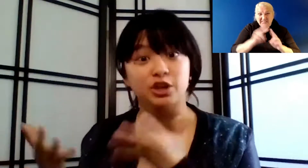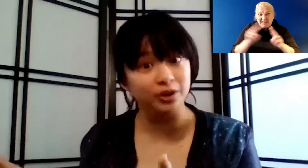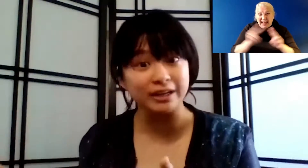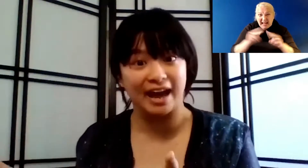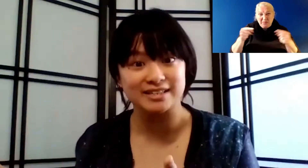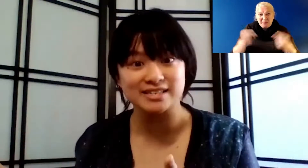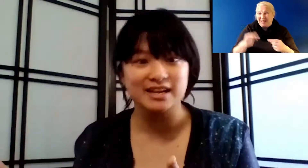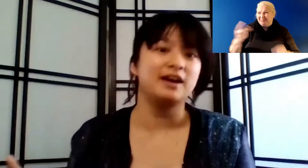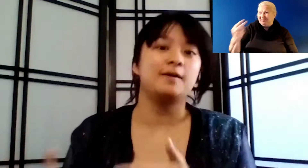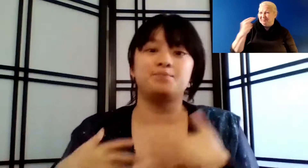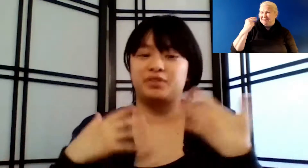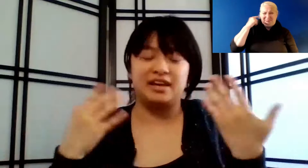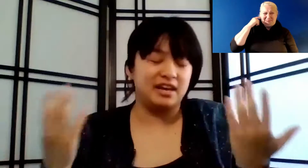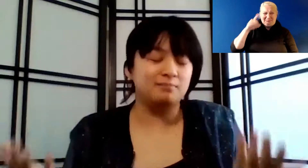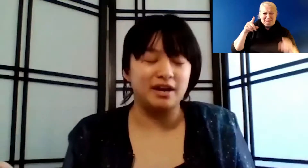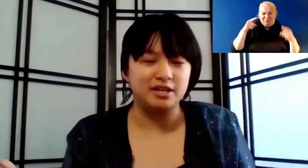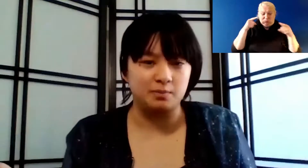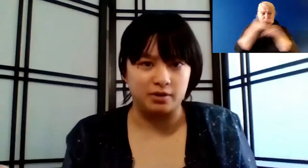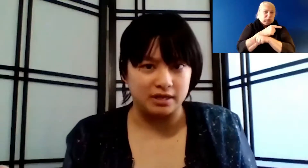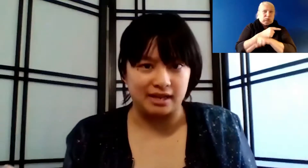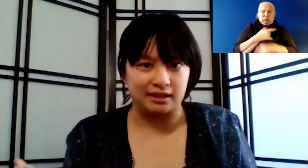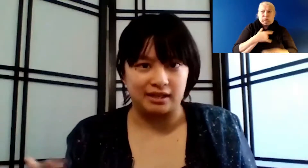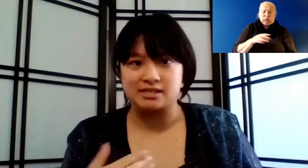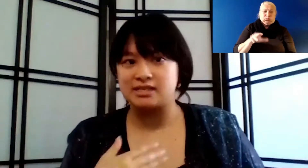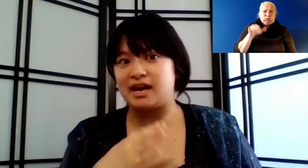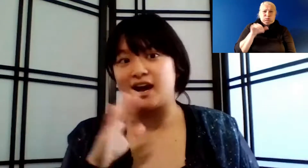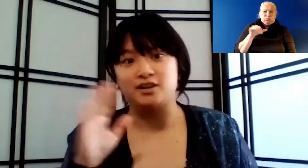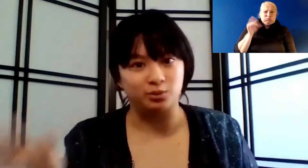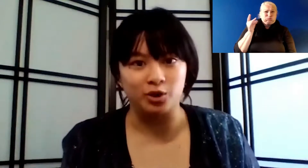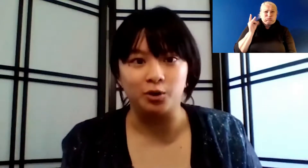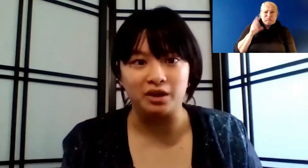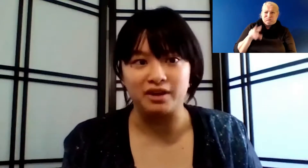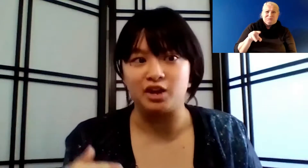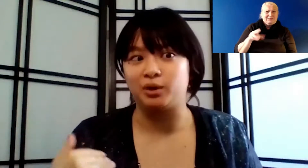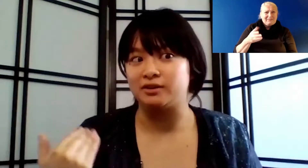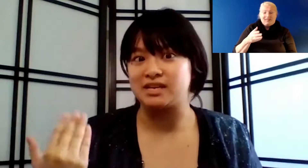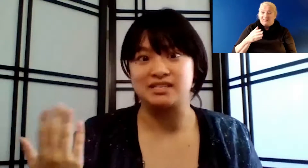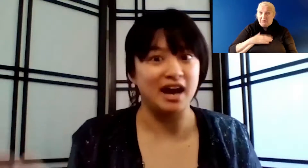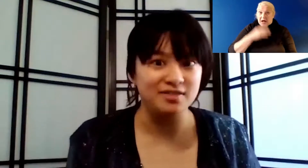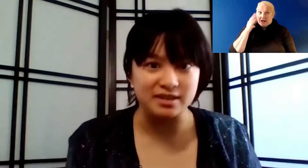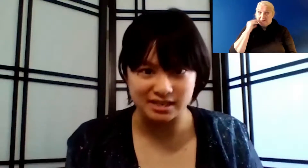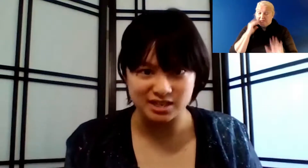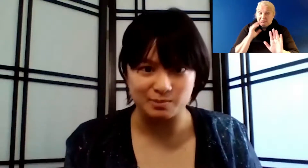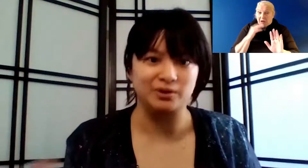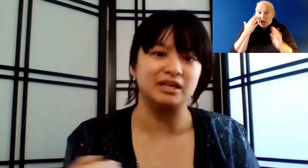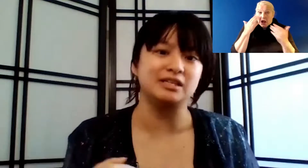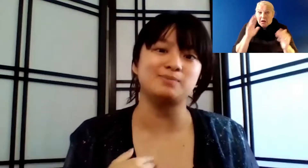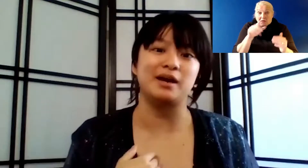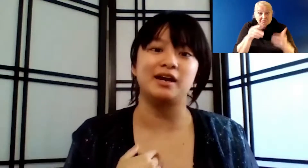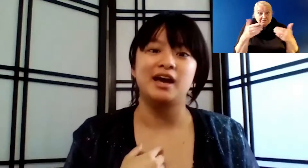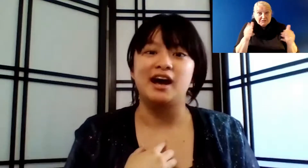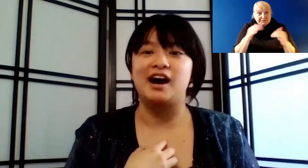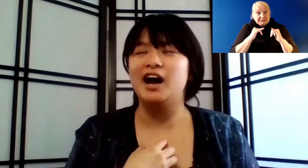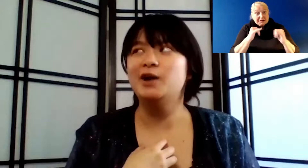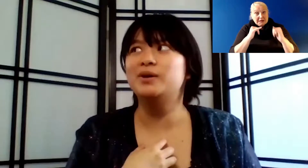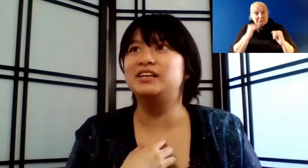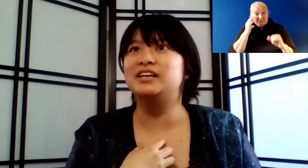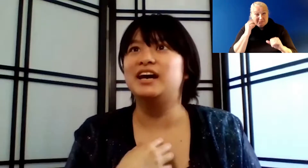look at. In my experience, at least, and I don't know if anyone else has had this experience, but I would